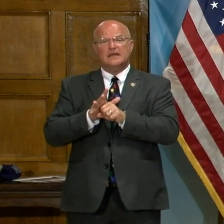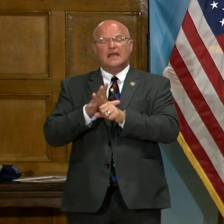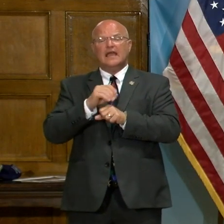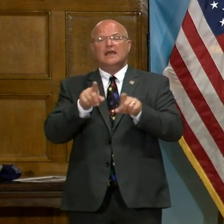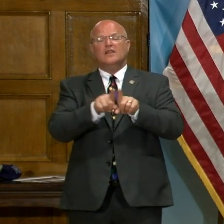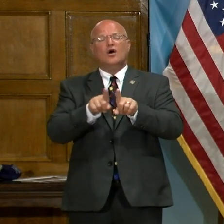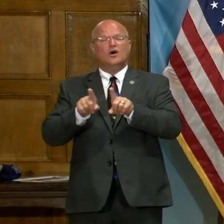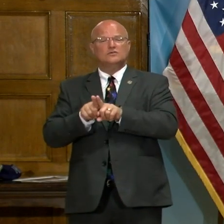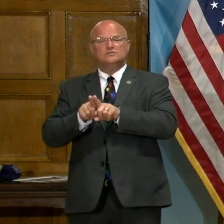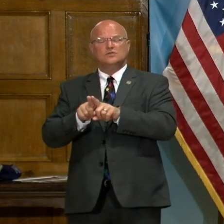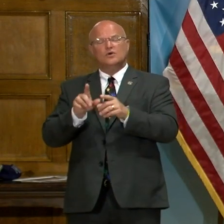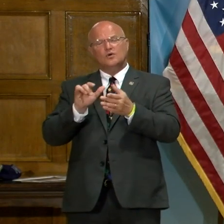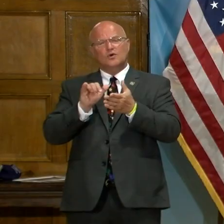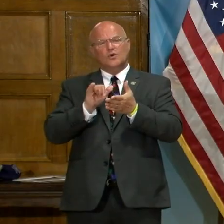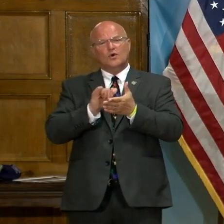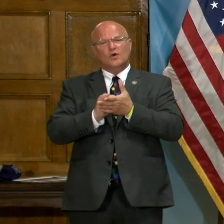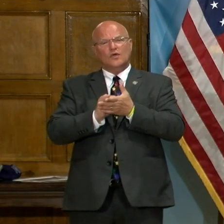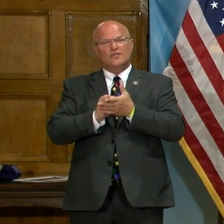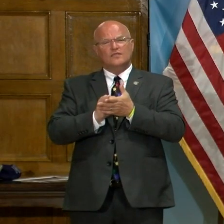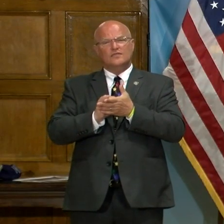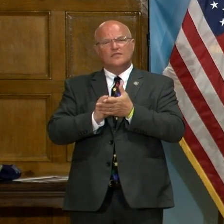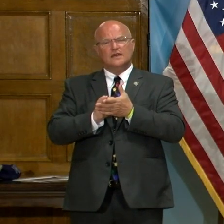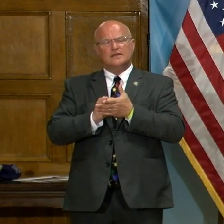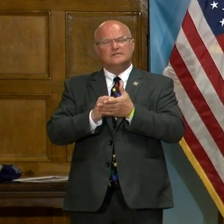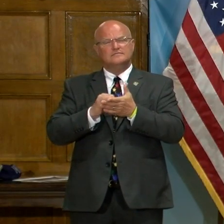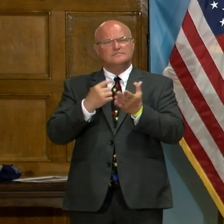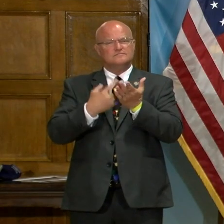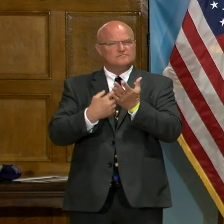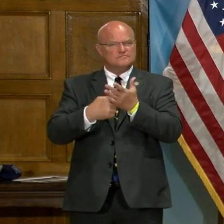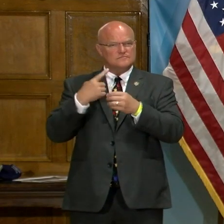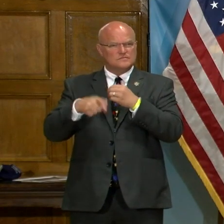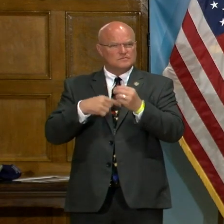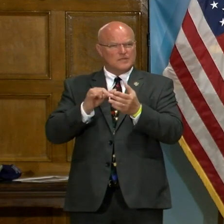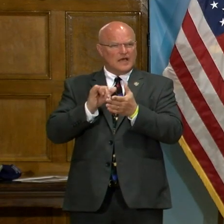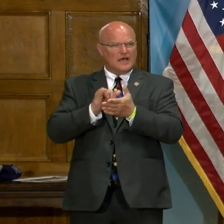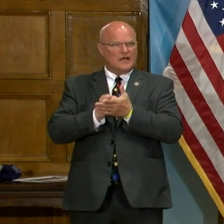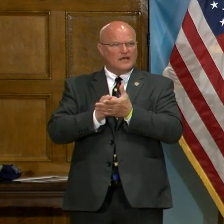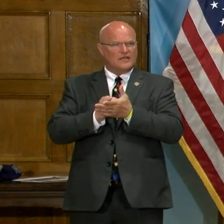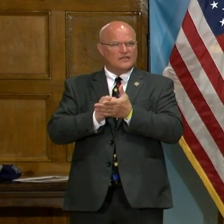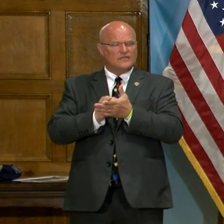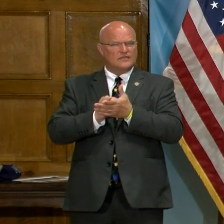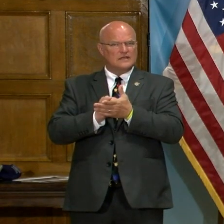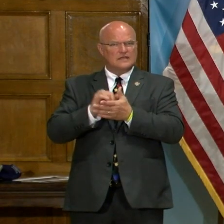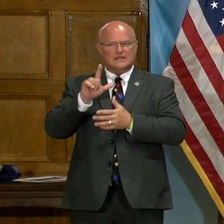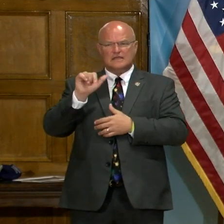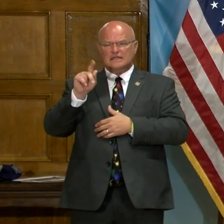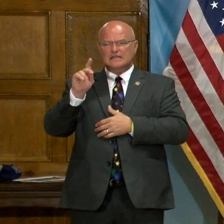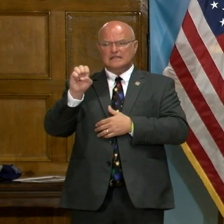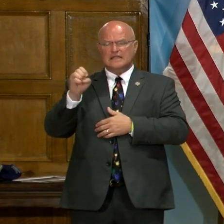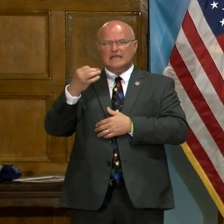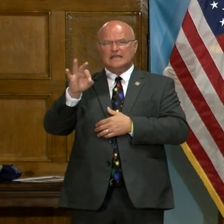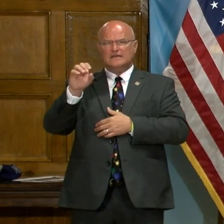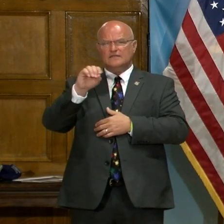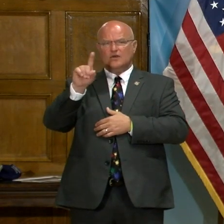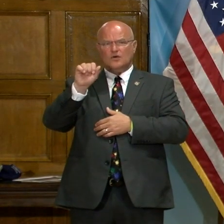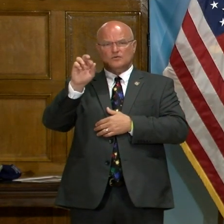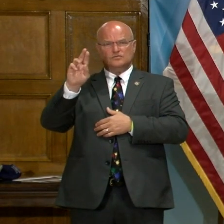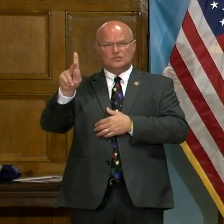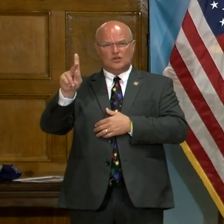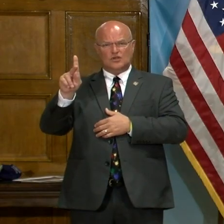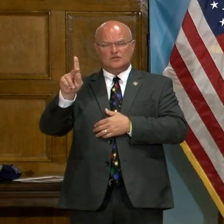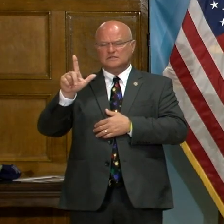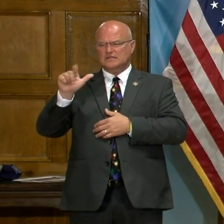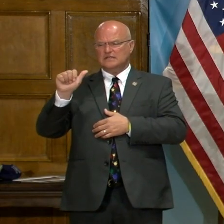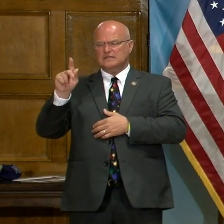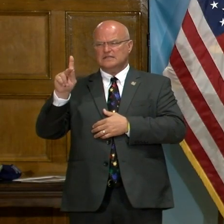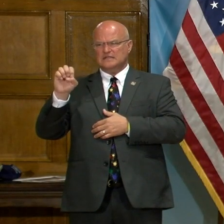and also the examples that you talked about. The Lake of the Ozarks, Lake Hamilton. Is